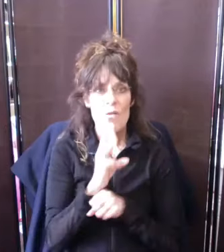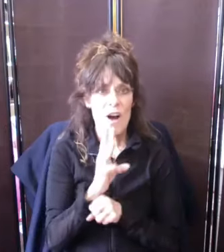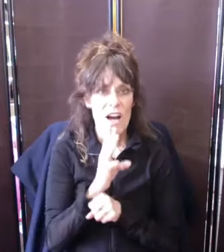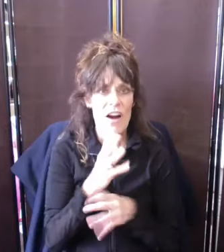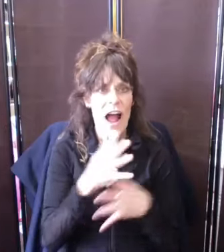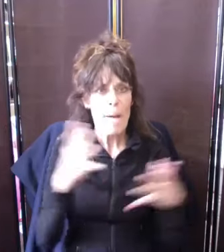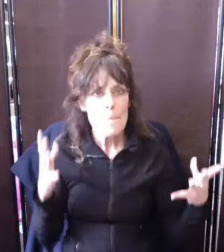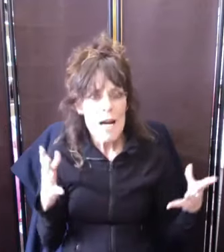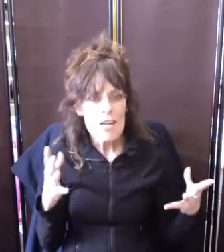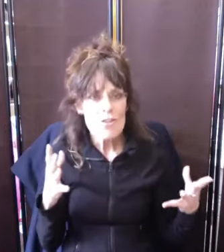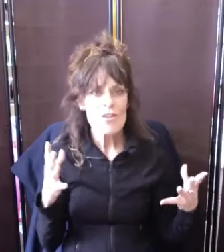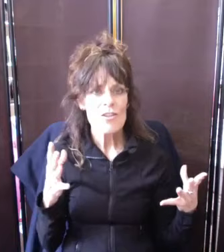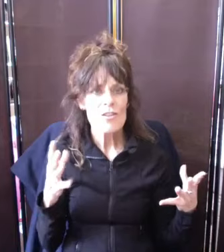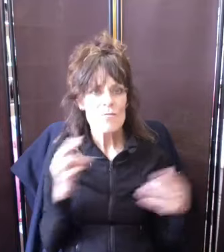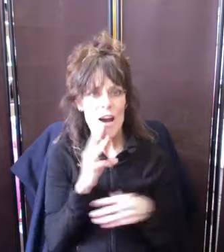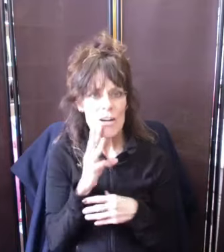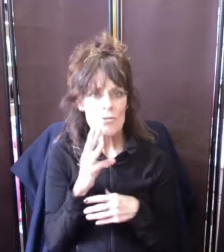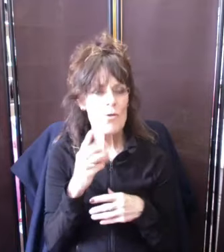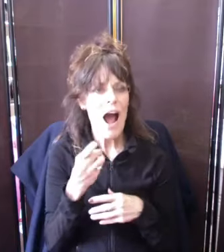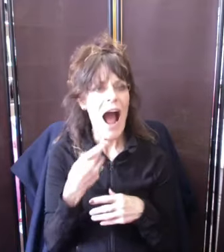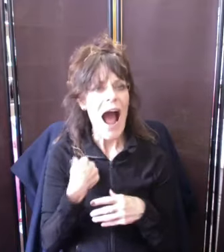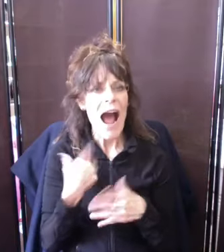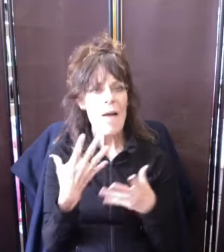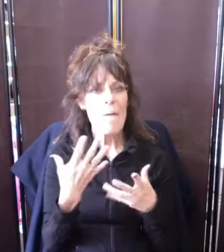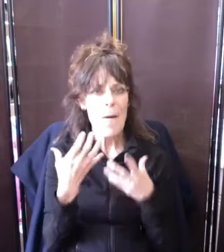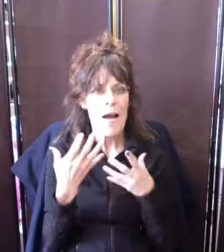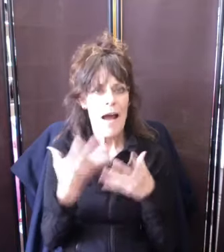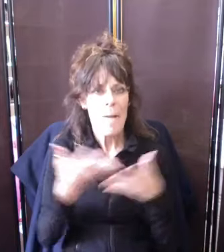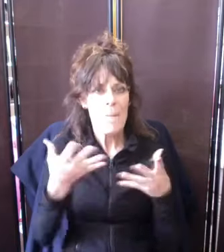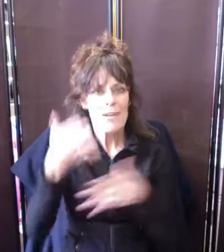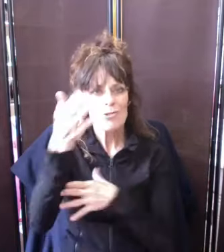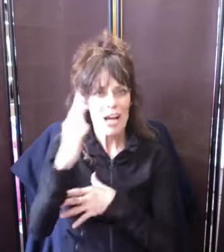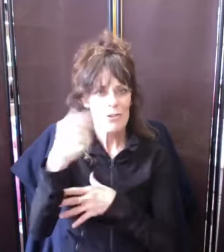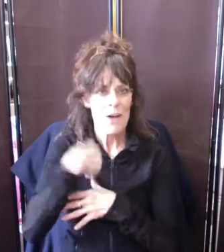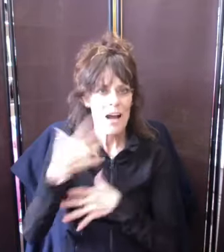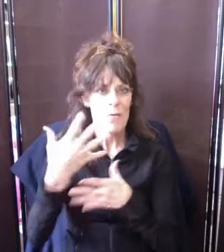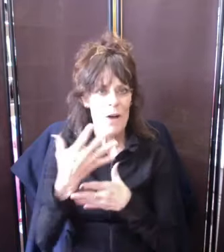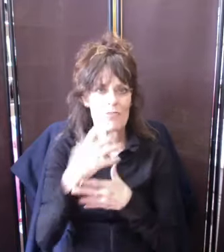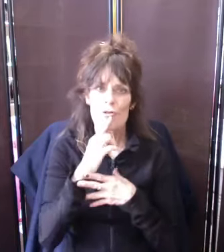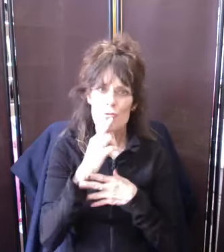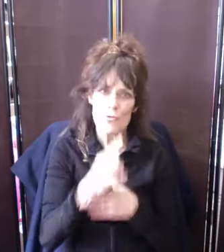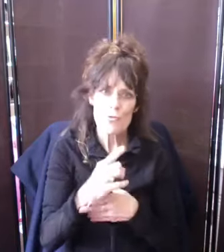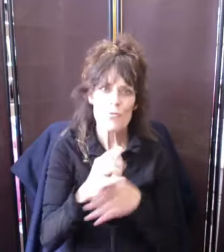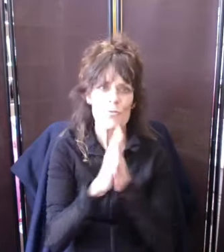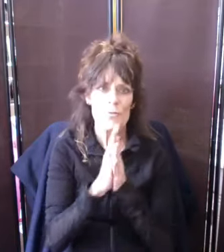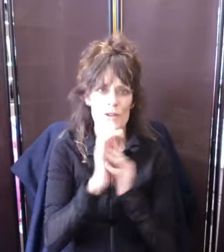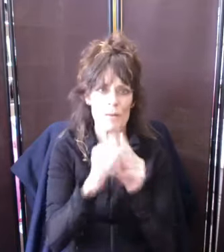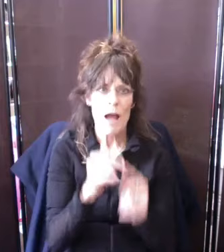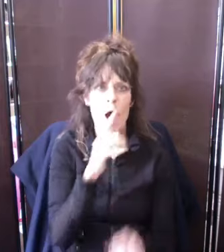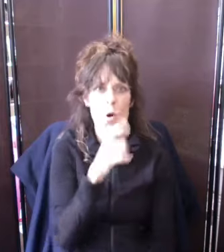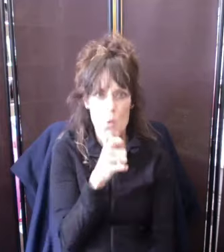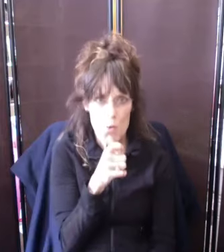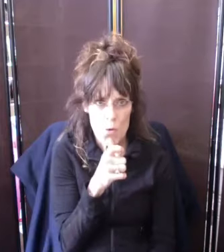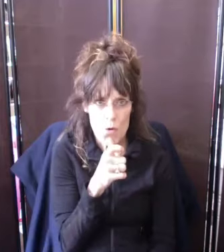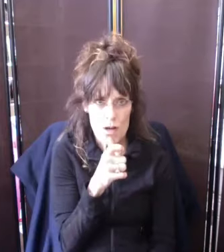what I try to remember, Like I said, true prayer is about getting the who right. Who's doing the praying? Is it selfish, or am I really